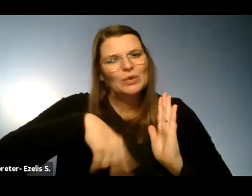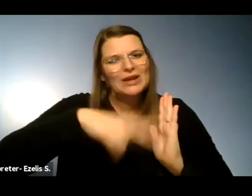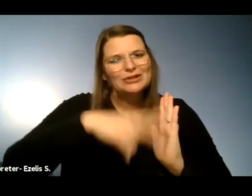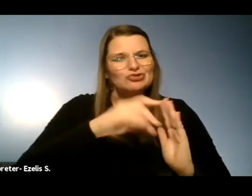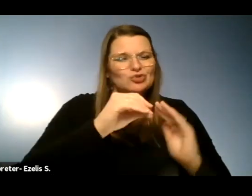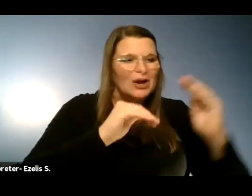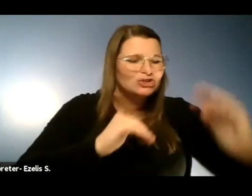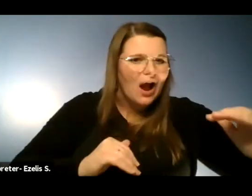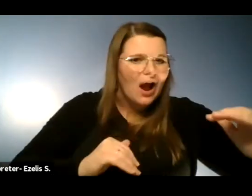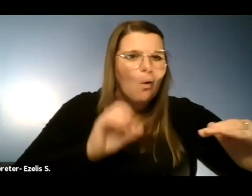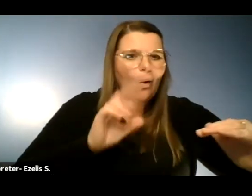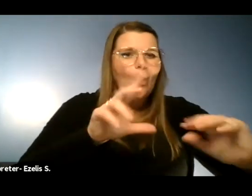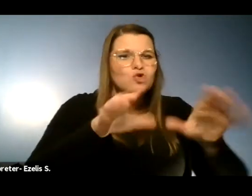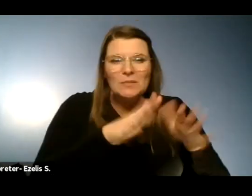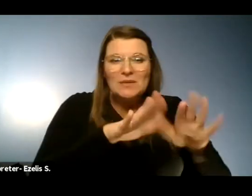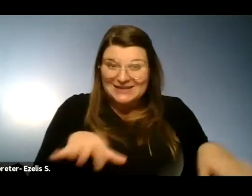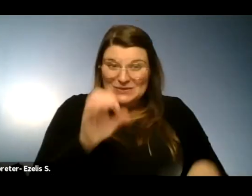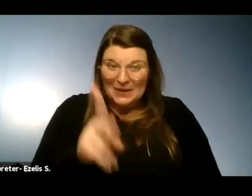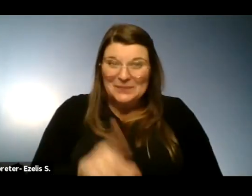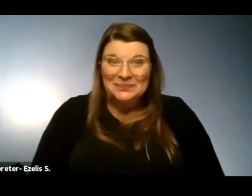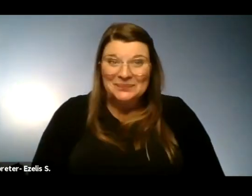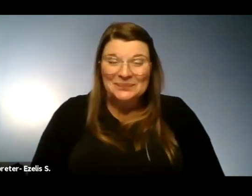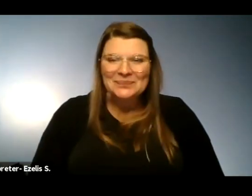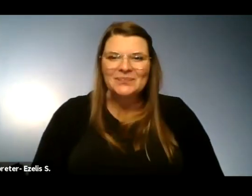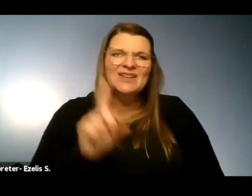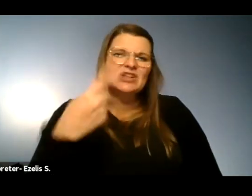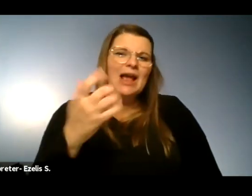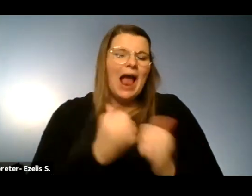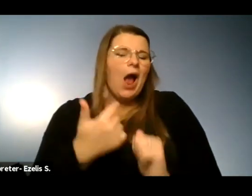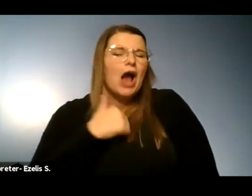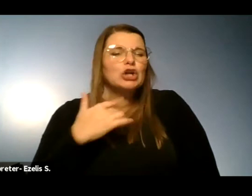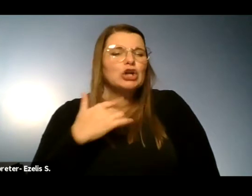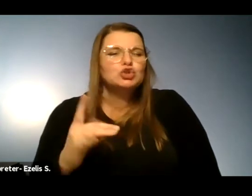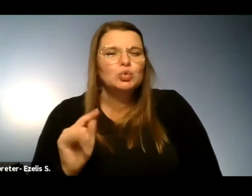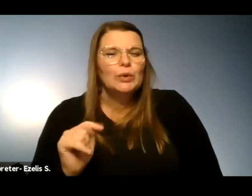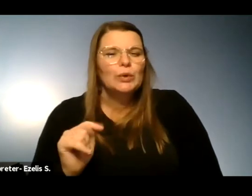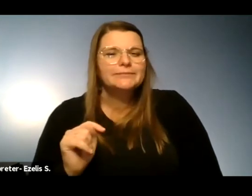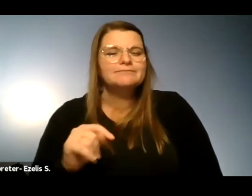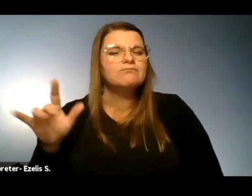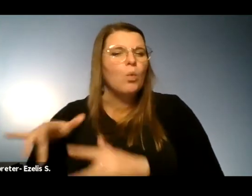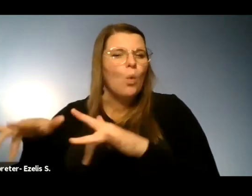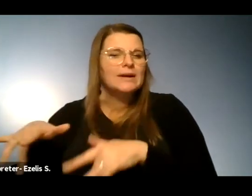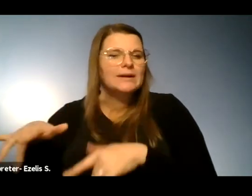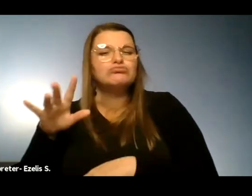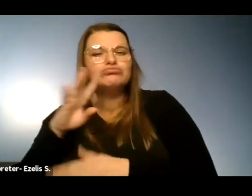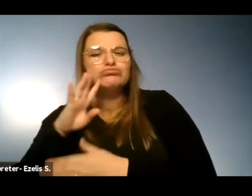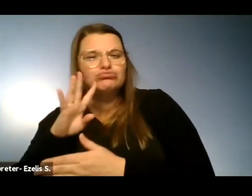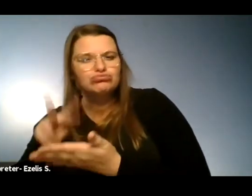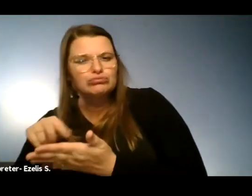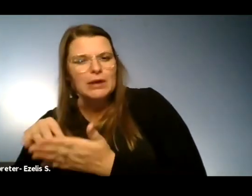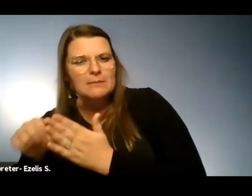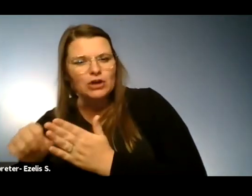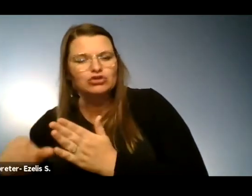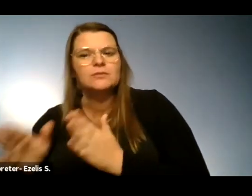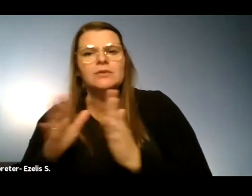child or a group of children, just the way that I would do it. What I want to do now is I want to just